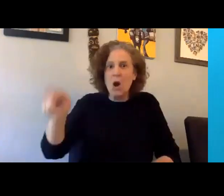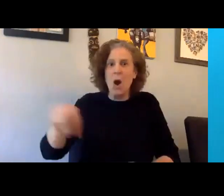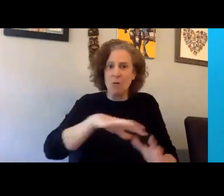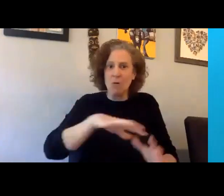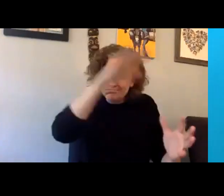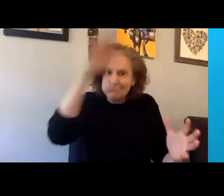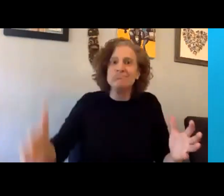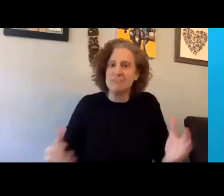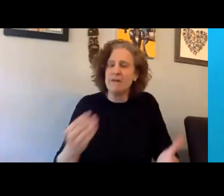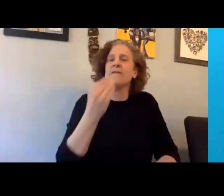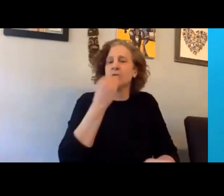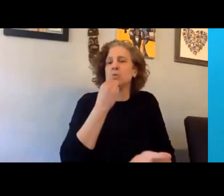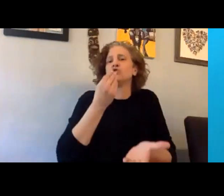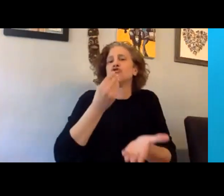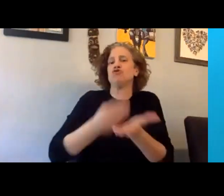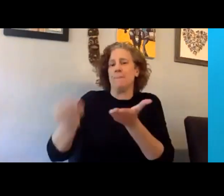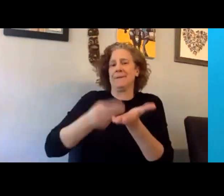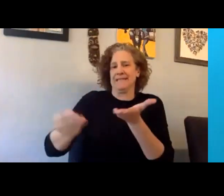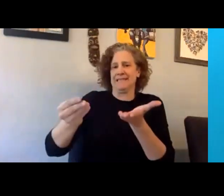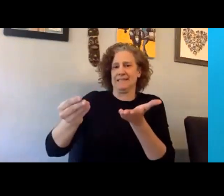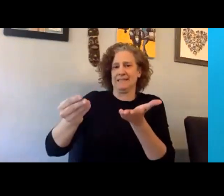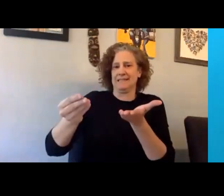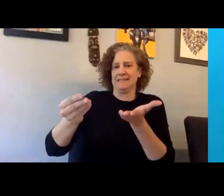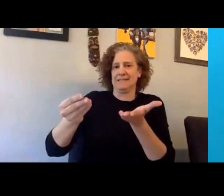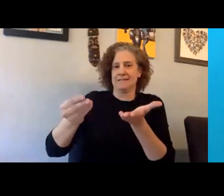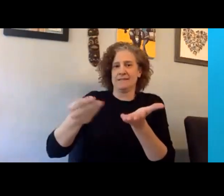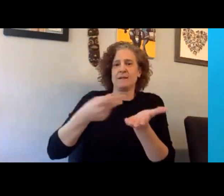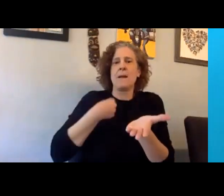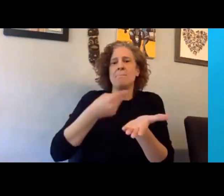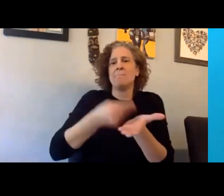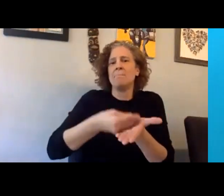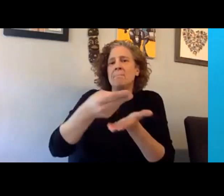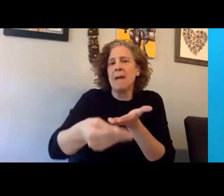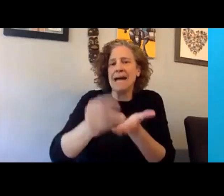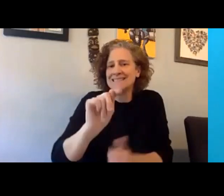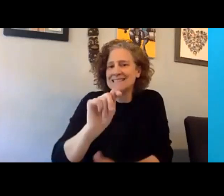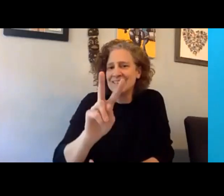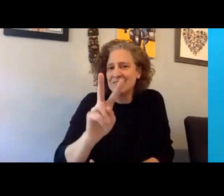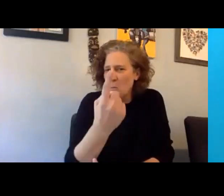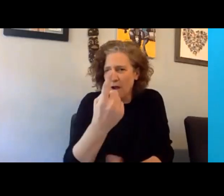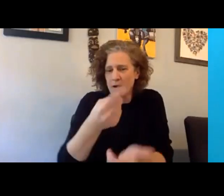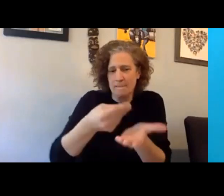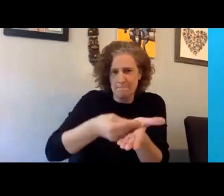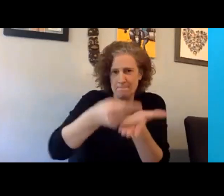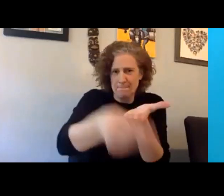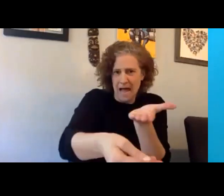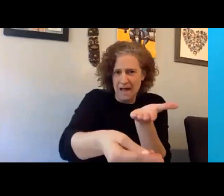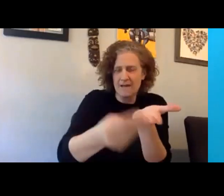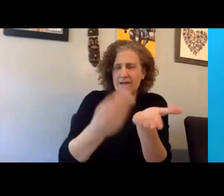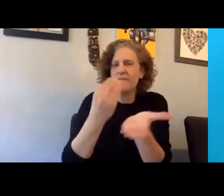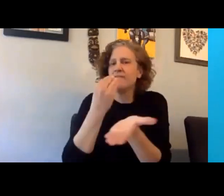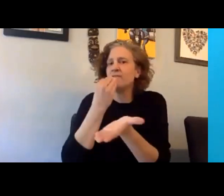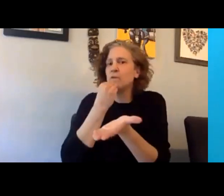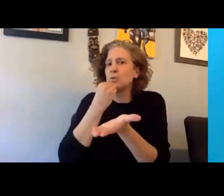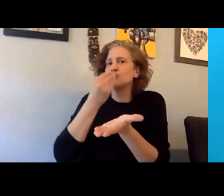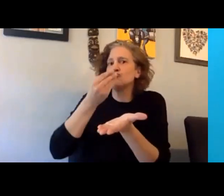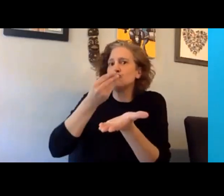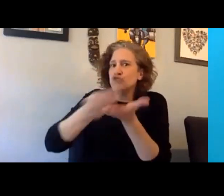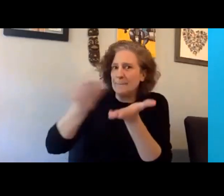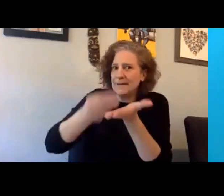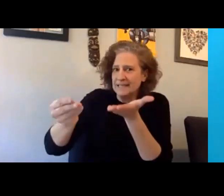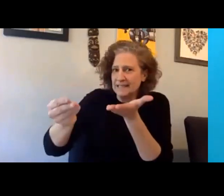things, or I'm going for a big trip and bring home a lot of groceries, the food shopping. If I buy a TV, I buy